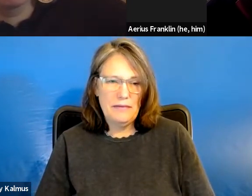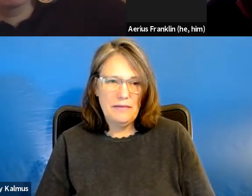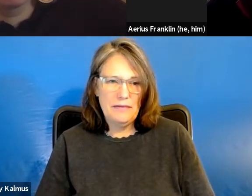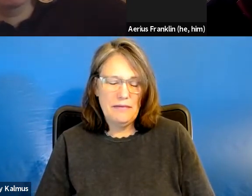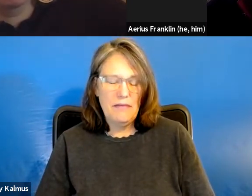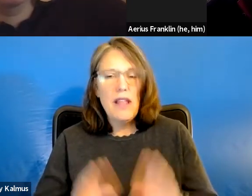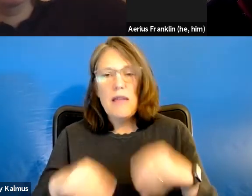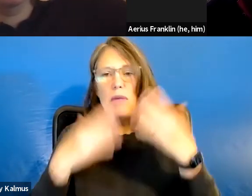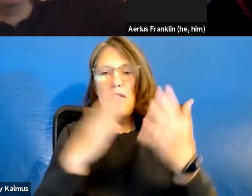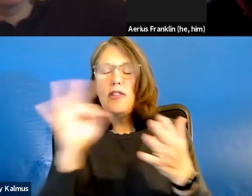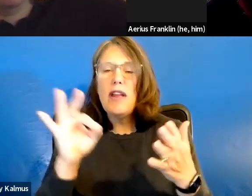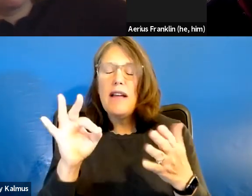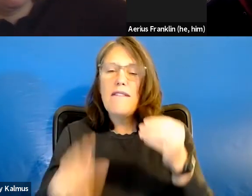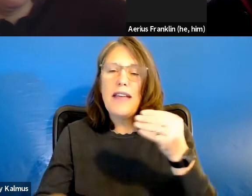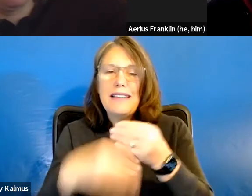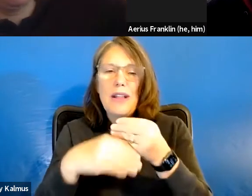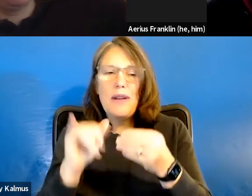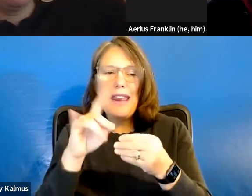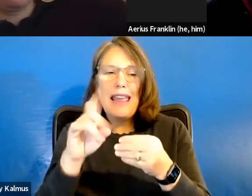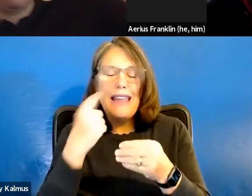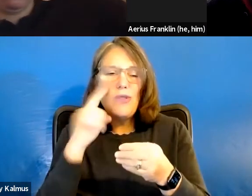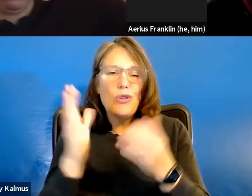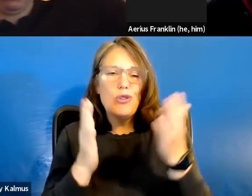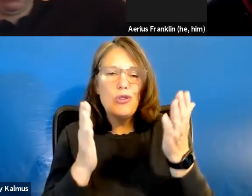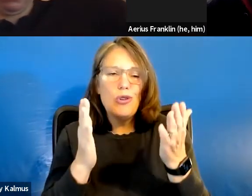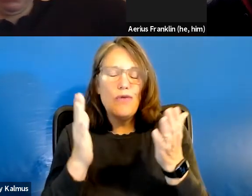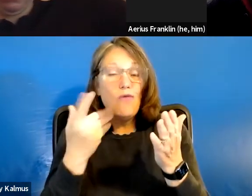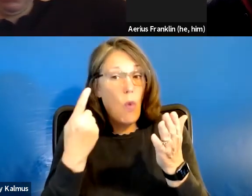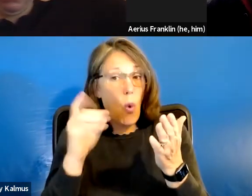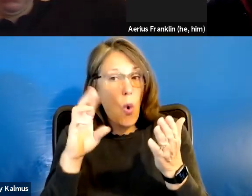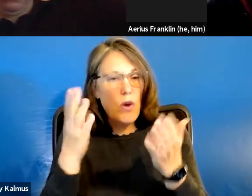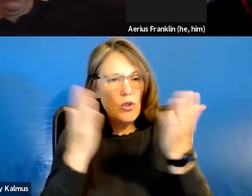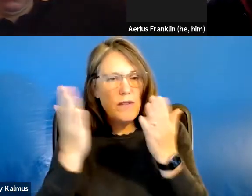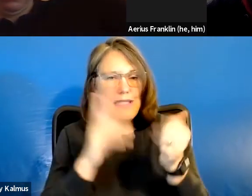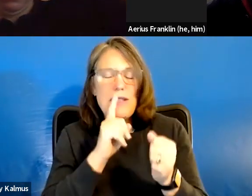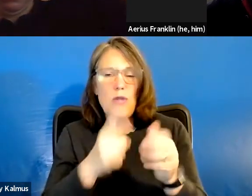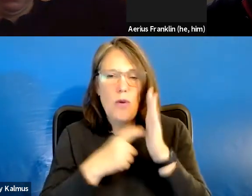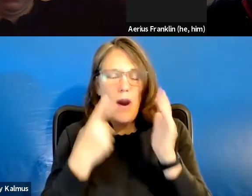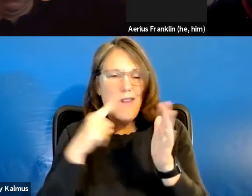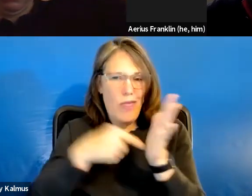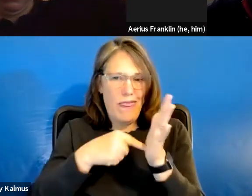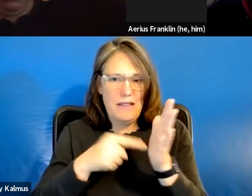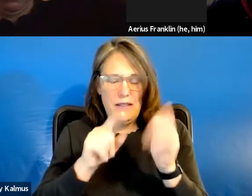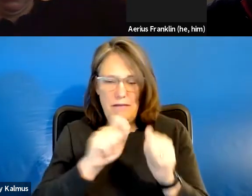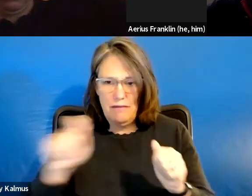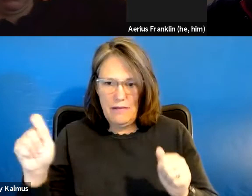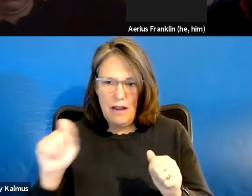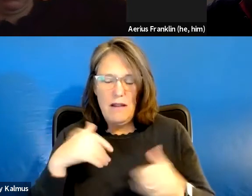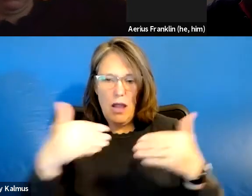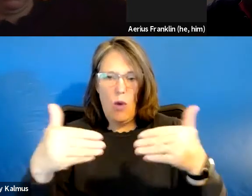The provision of auxiliary aids or services is required for this. Go.